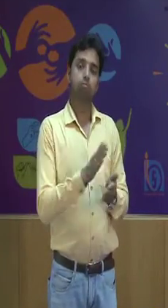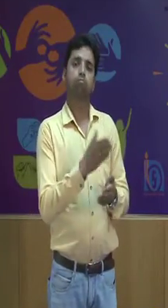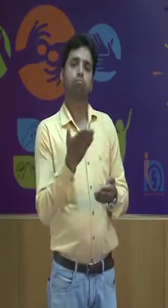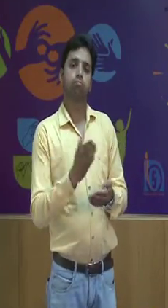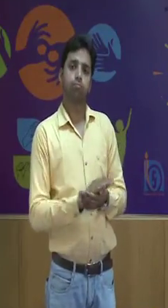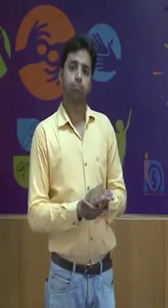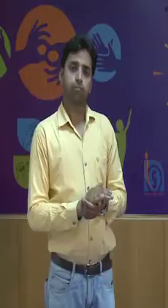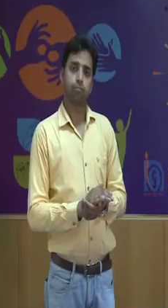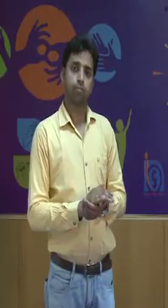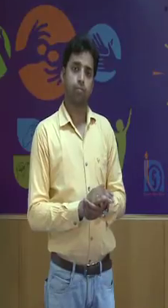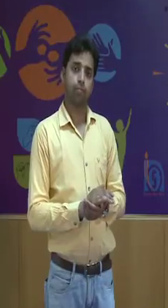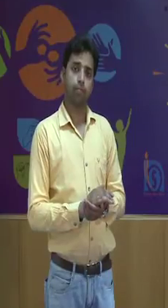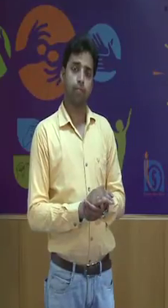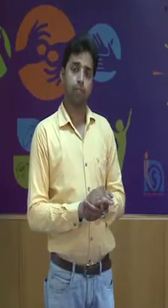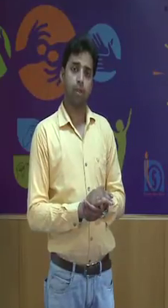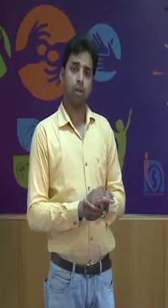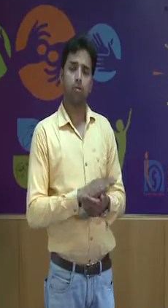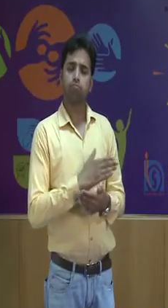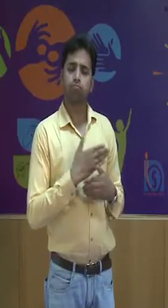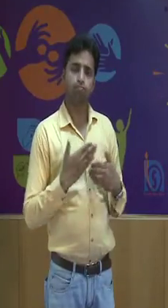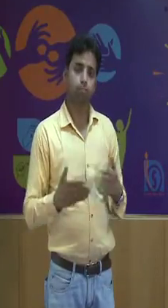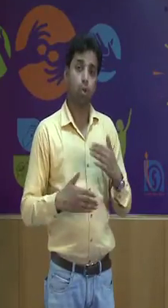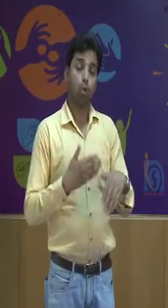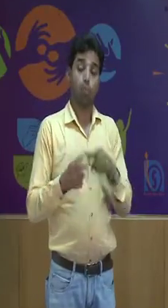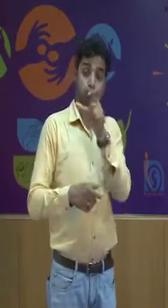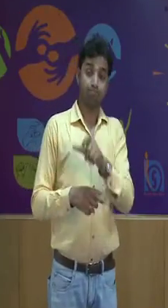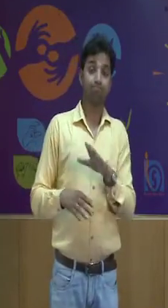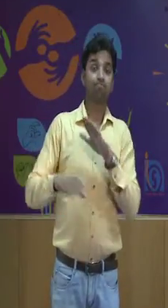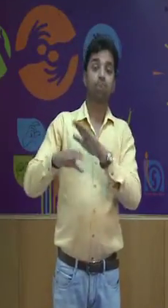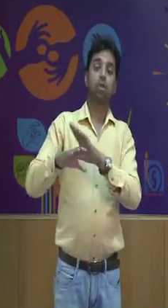and therefore no one could touch them.